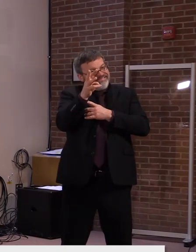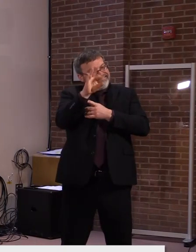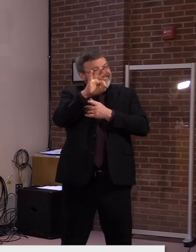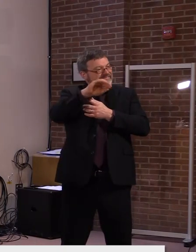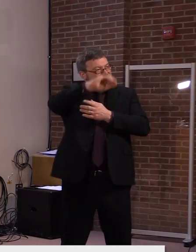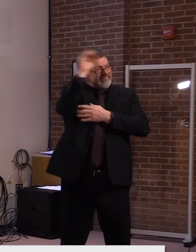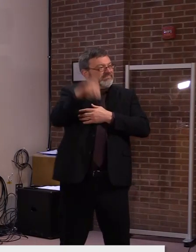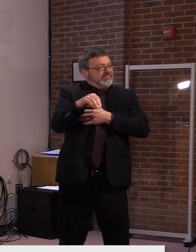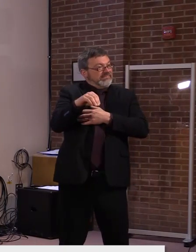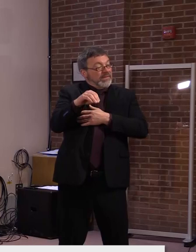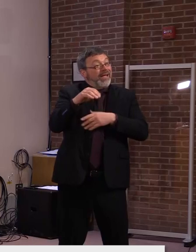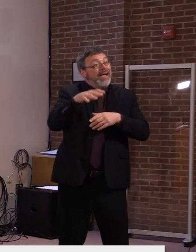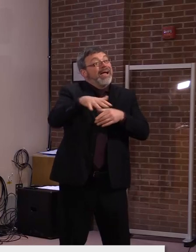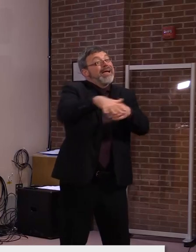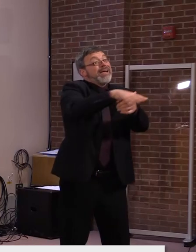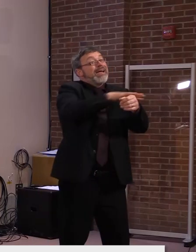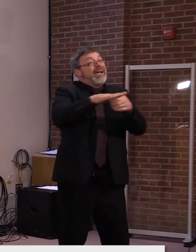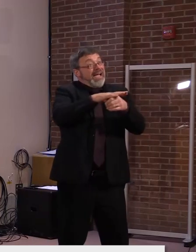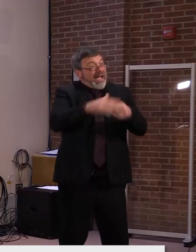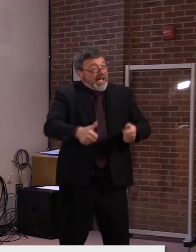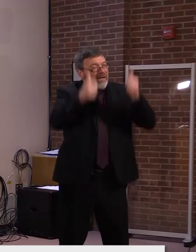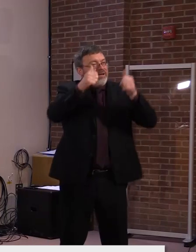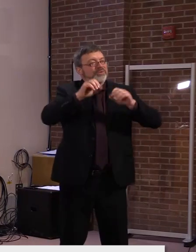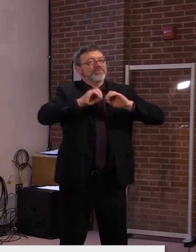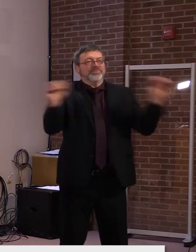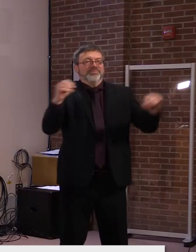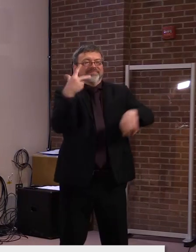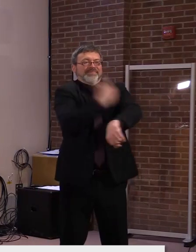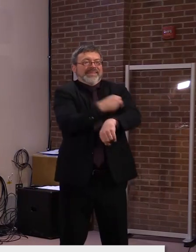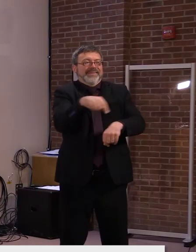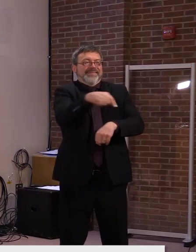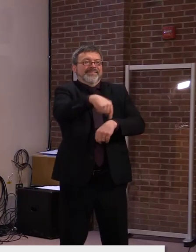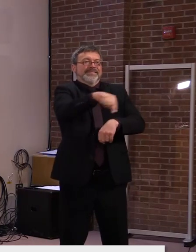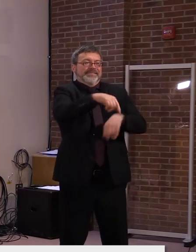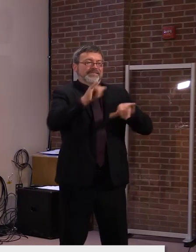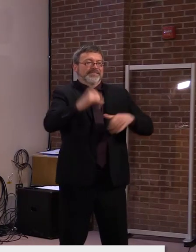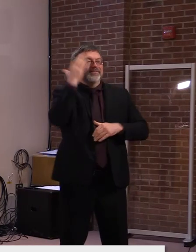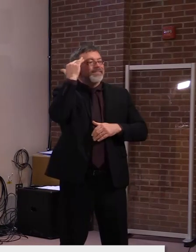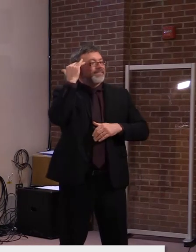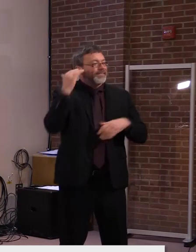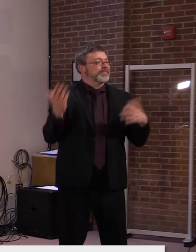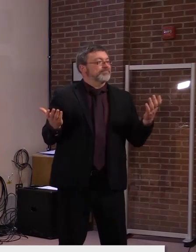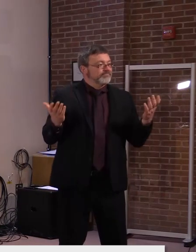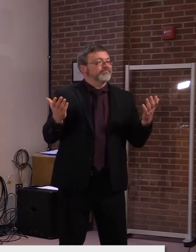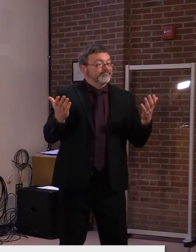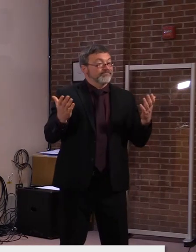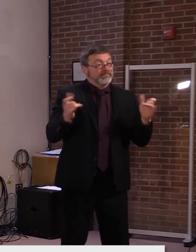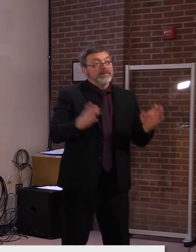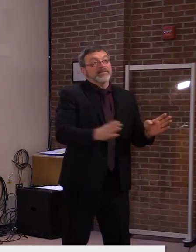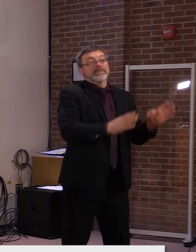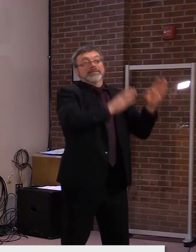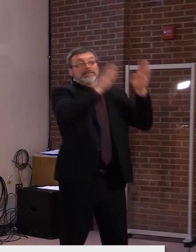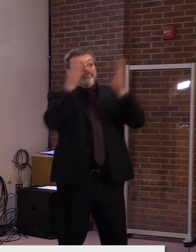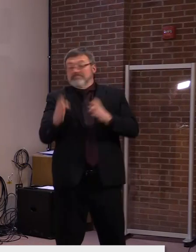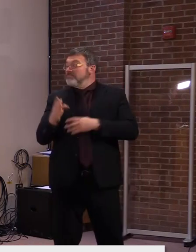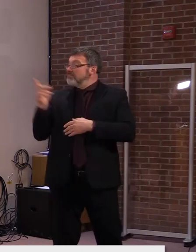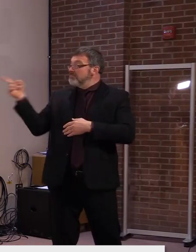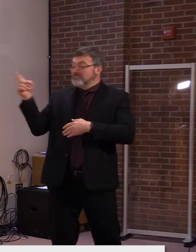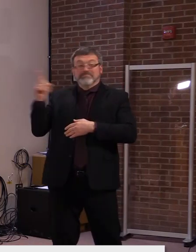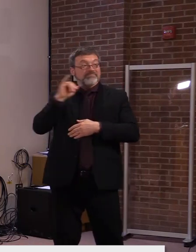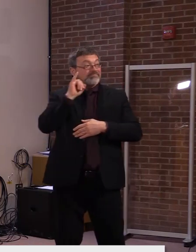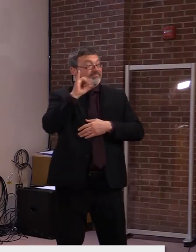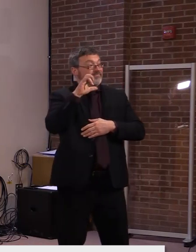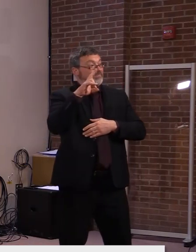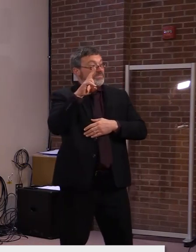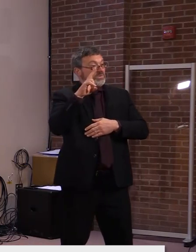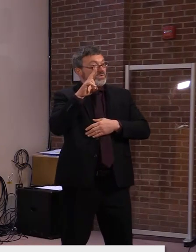fully vaccinated. Looking at our ICU numbers, you can see that they are up likewise 12%. Even greater percentage